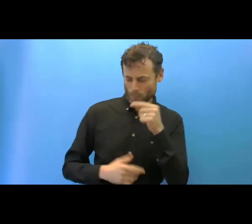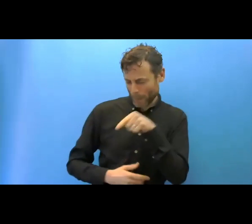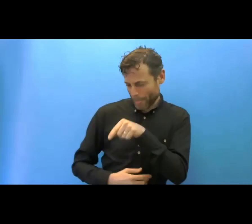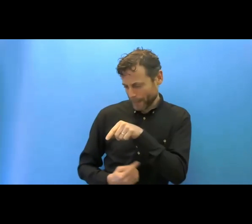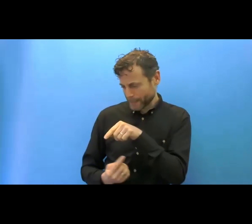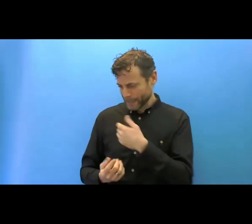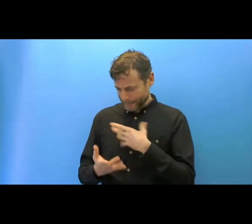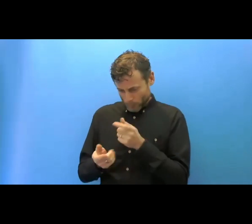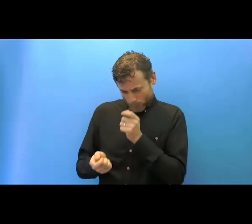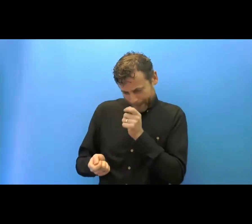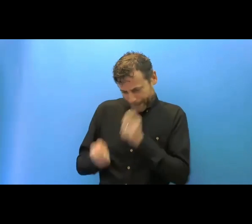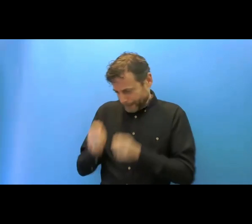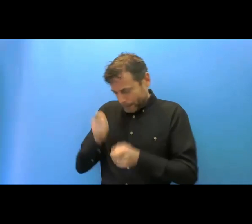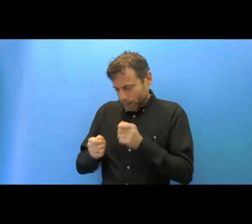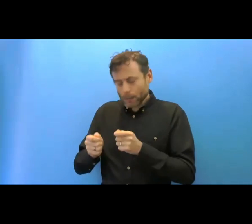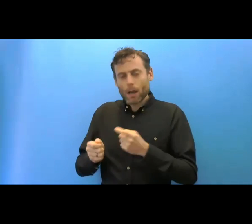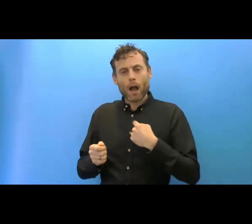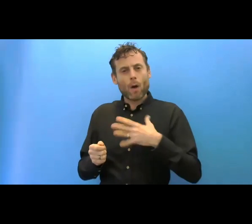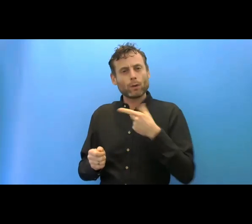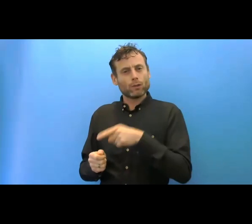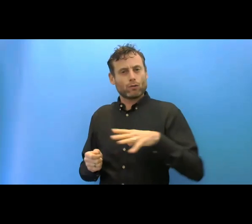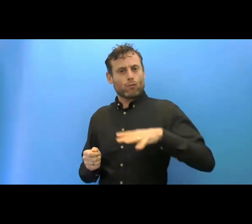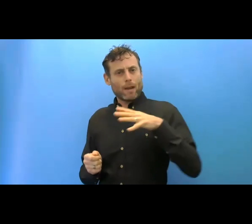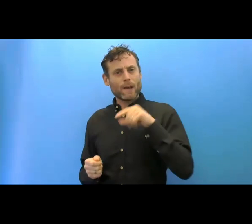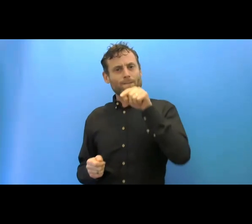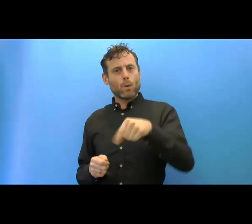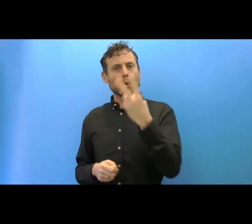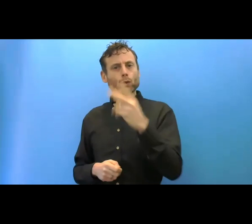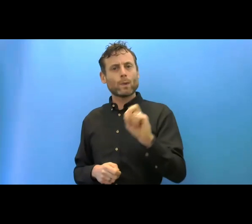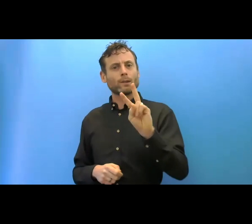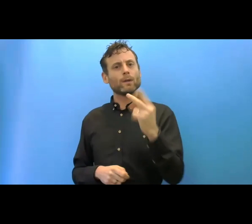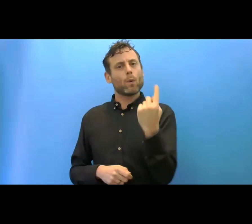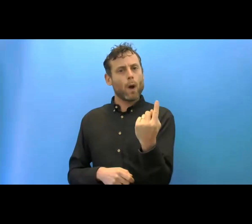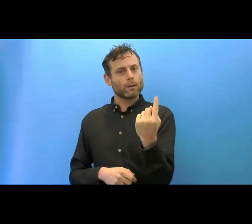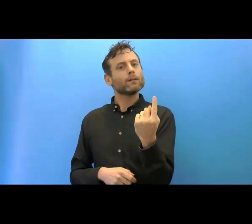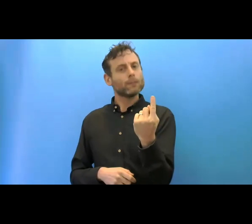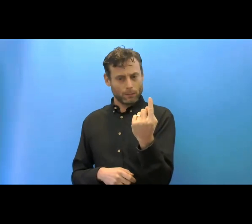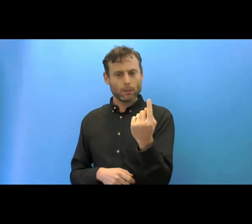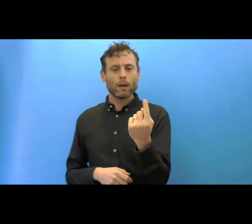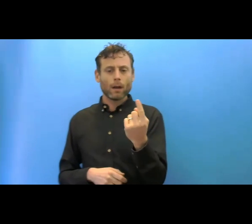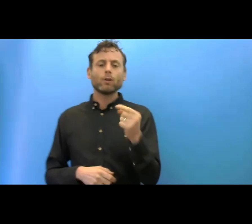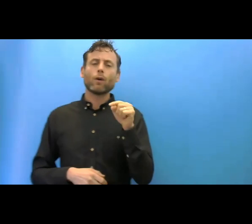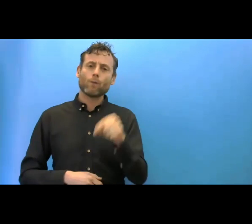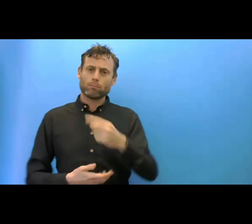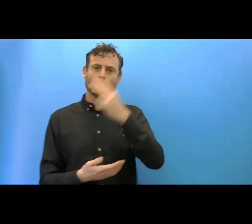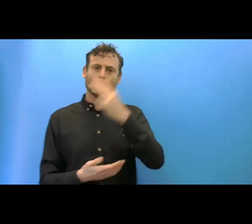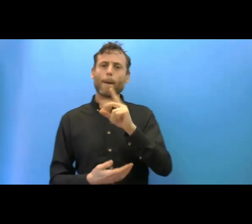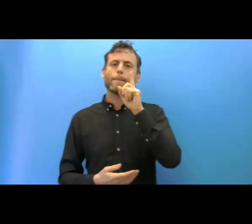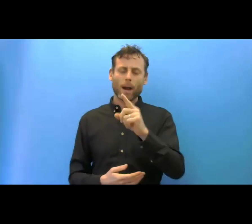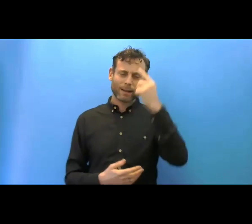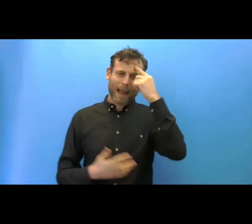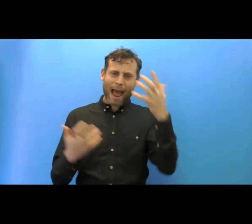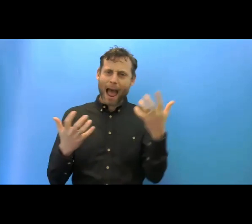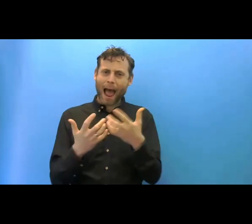currently working on making it ready for 2021 to make it into a piece that works in a socially distanced way, so that we can hopefully go